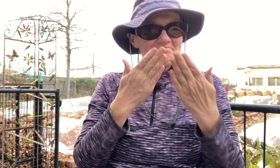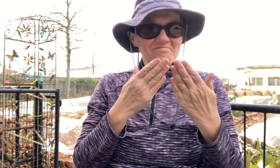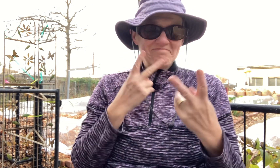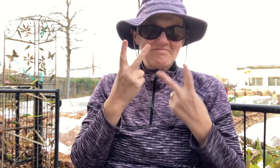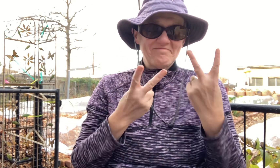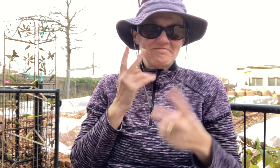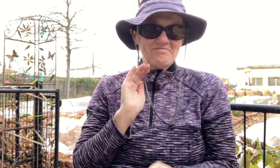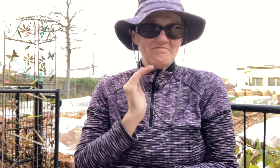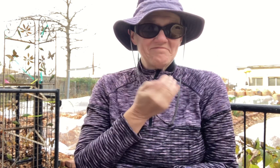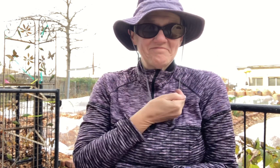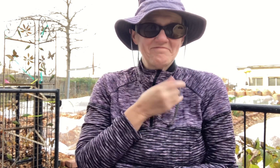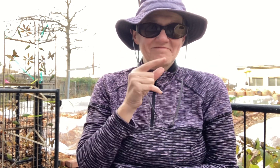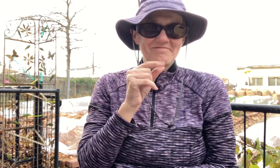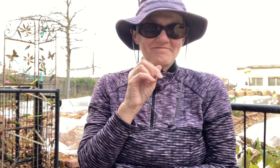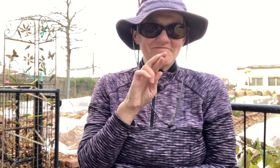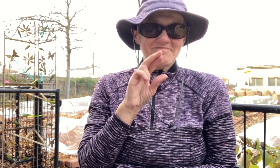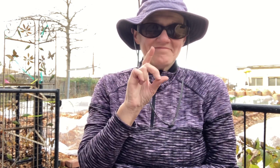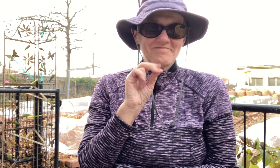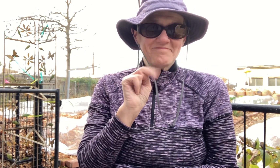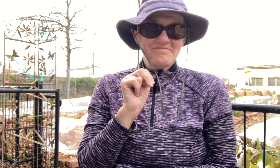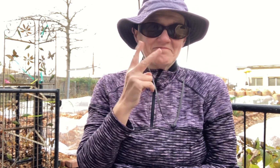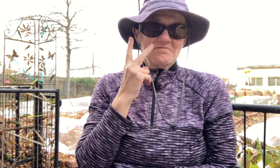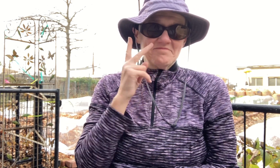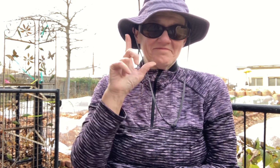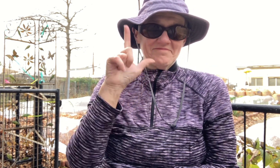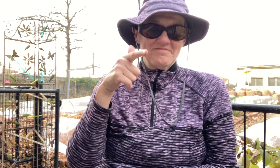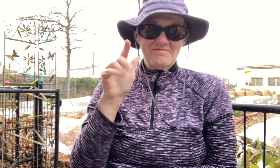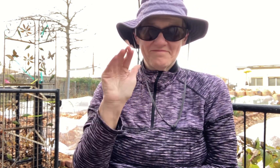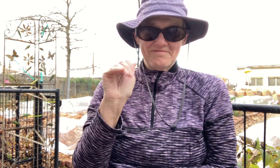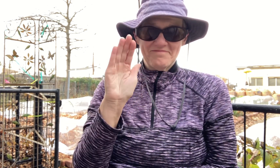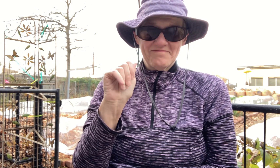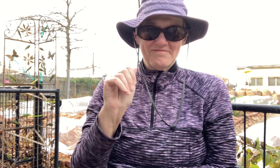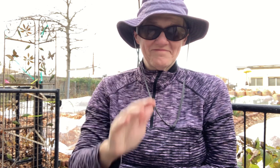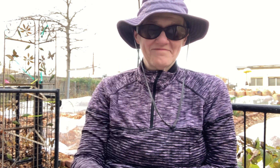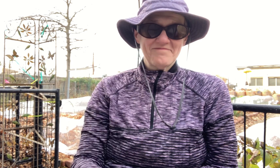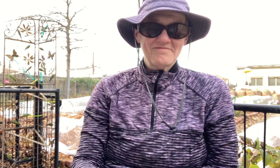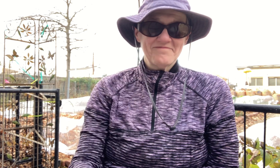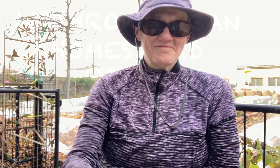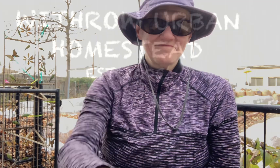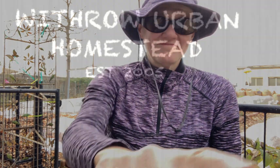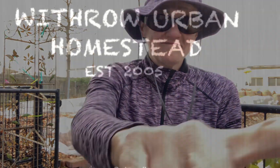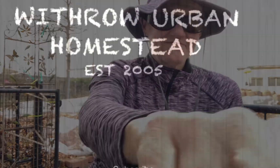worms. Thank you for visiting our garden. See you later. Bye-bye.